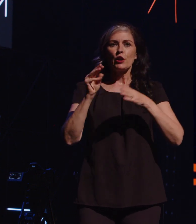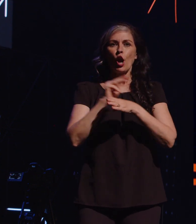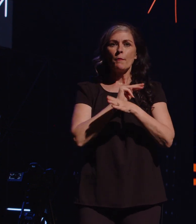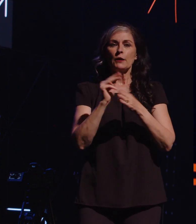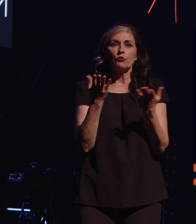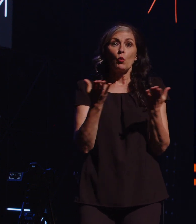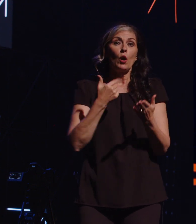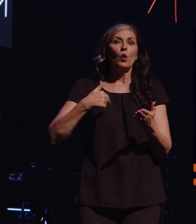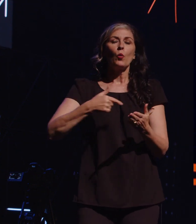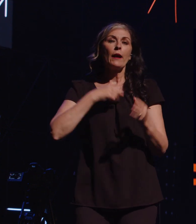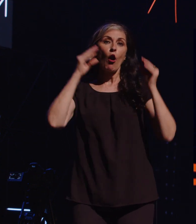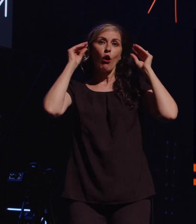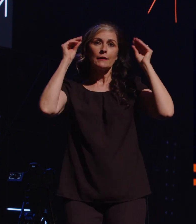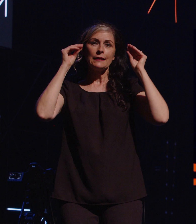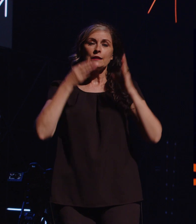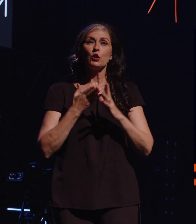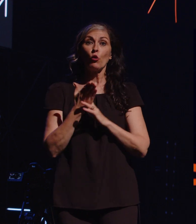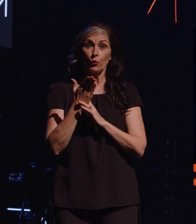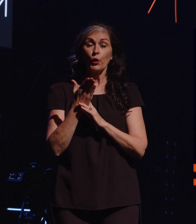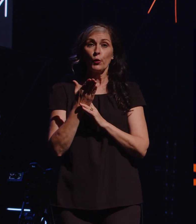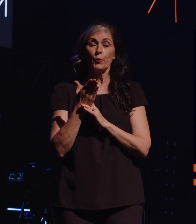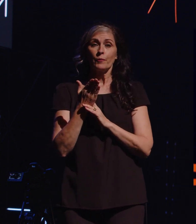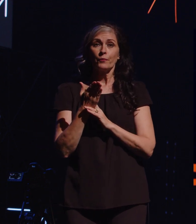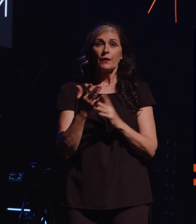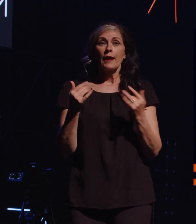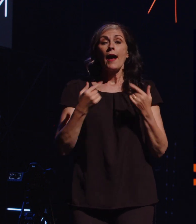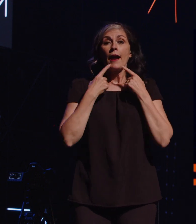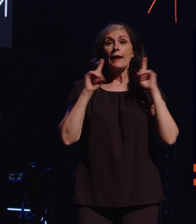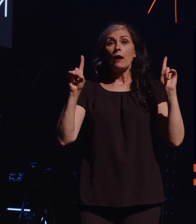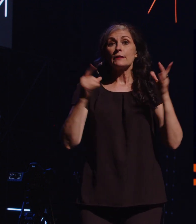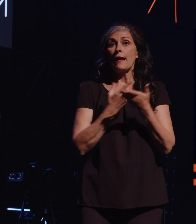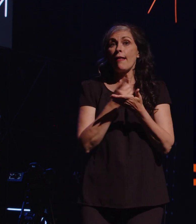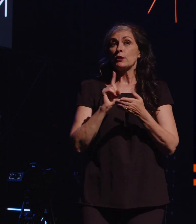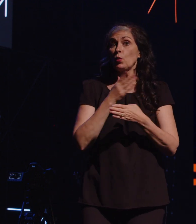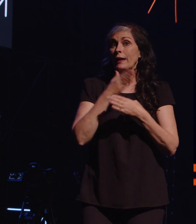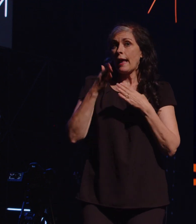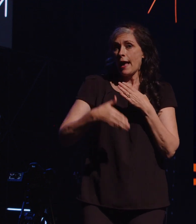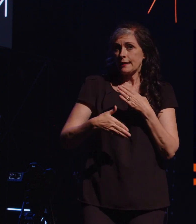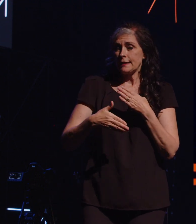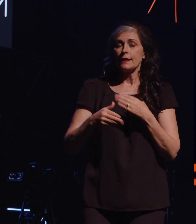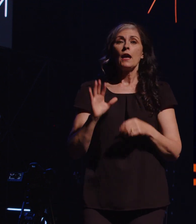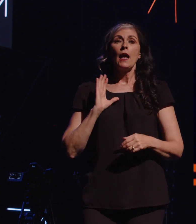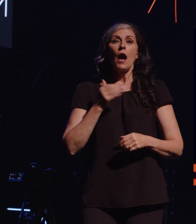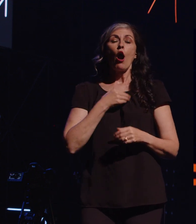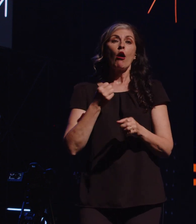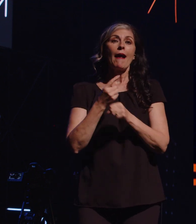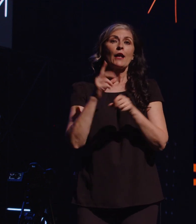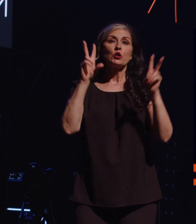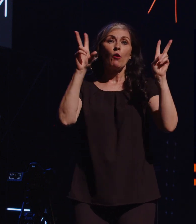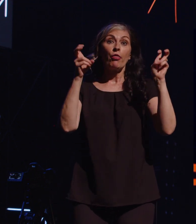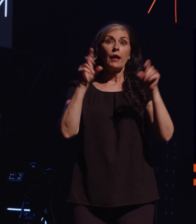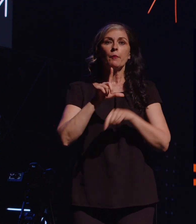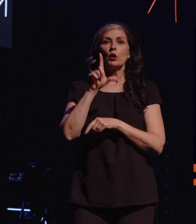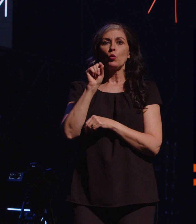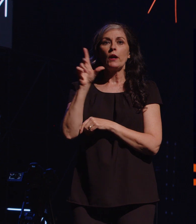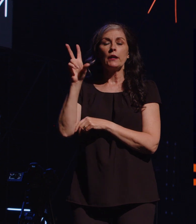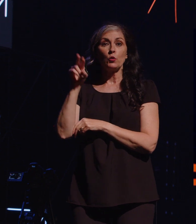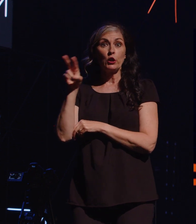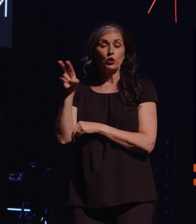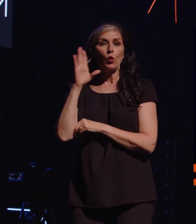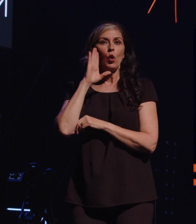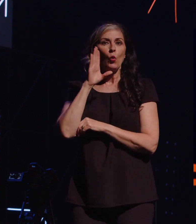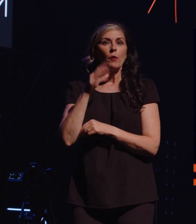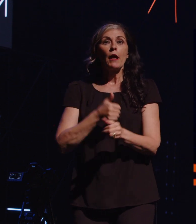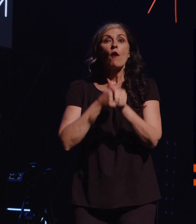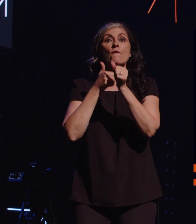what we're going to be teaching through, and I announced that last weekend that our annual theme for 2022 is going